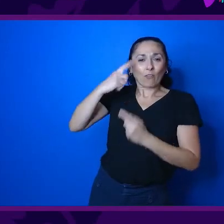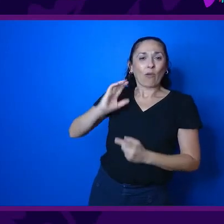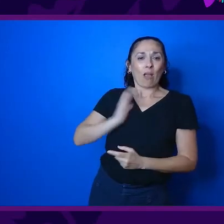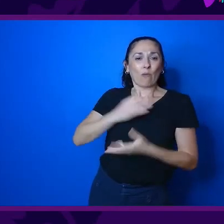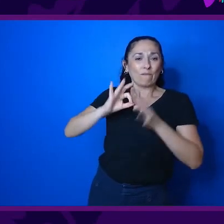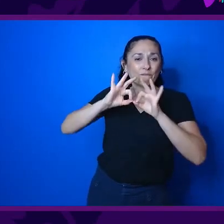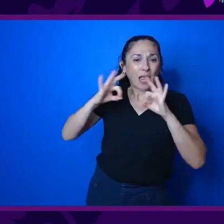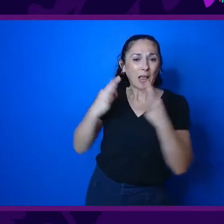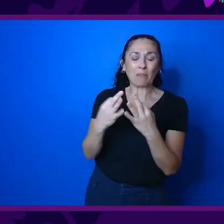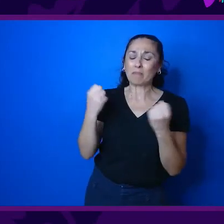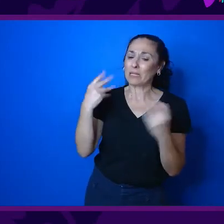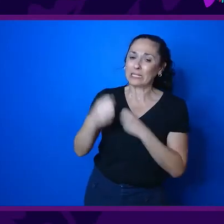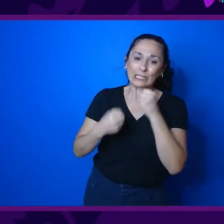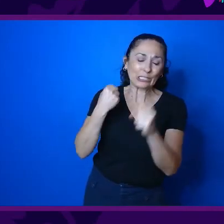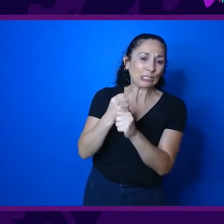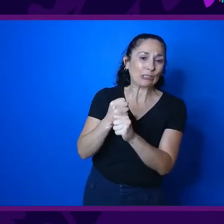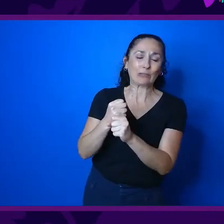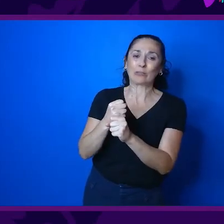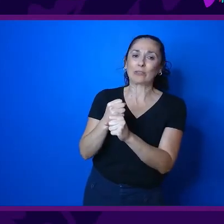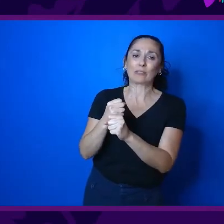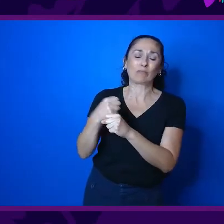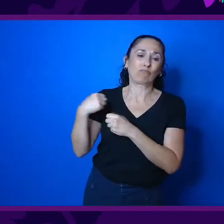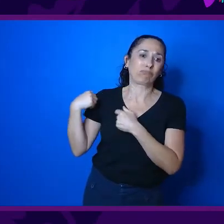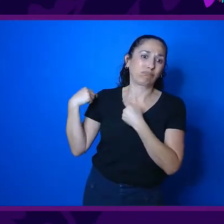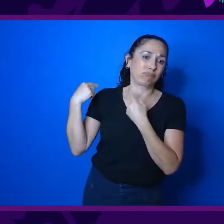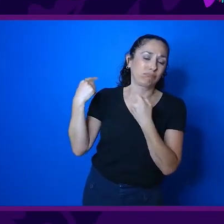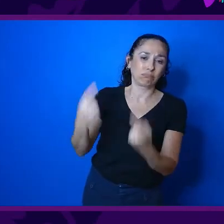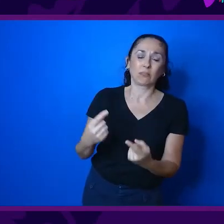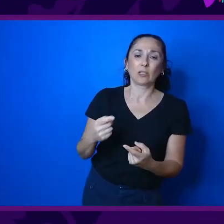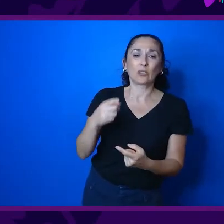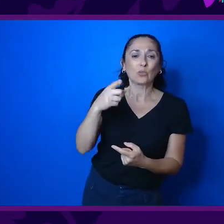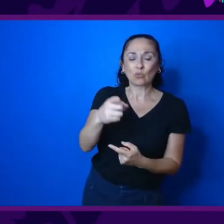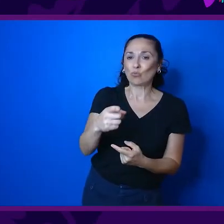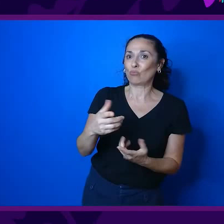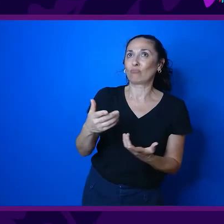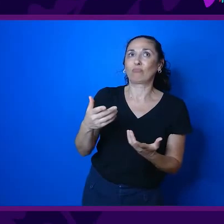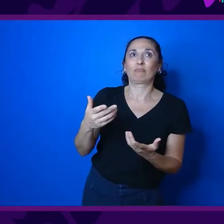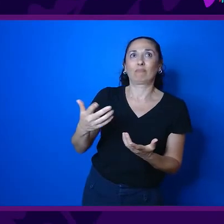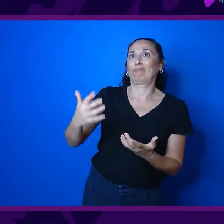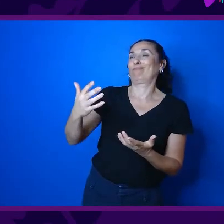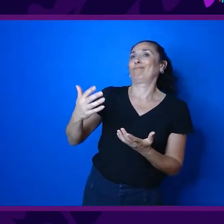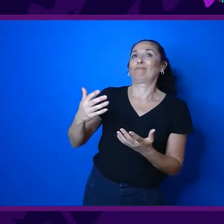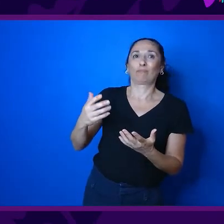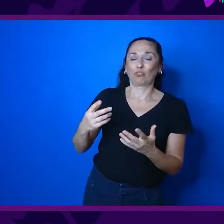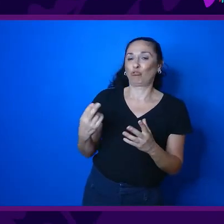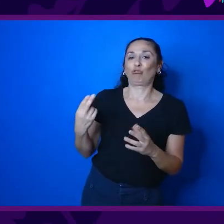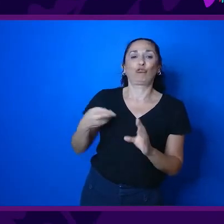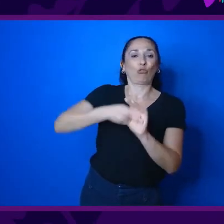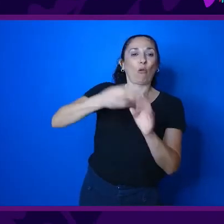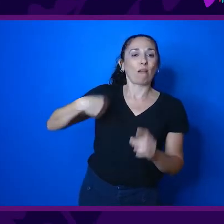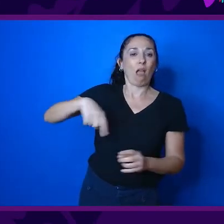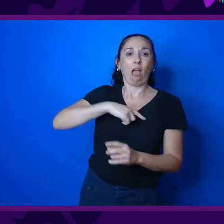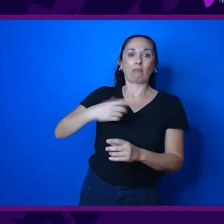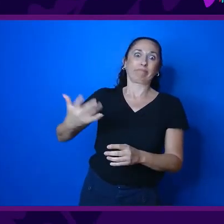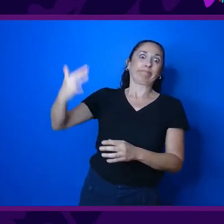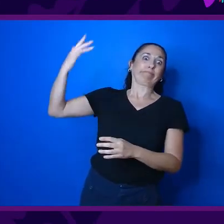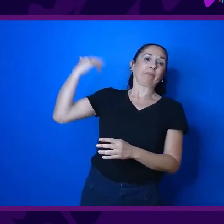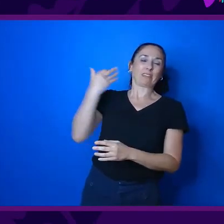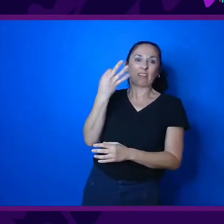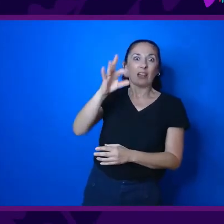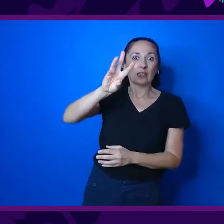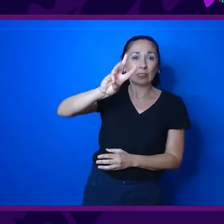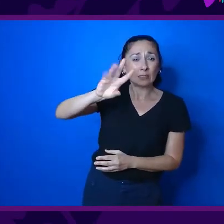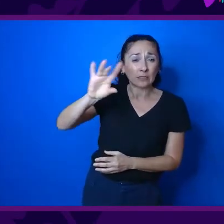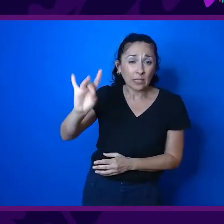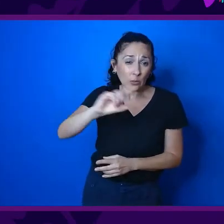years, for decades now. You were there way back when, in 1968, when my